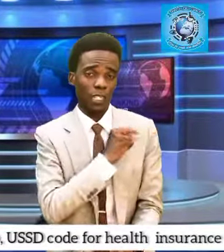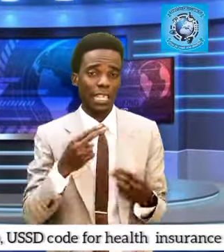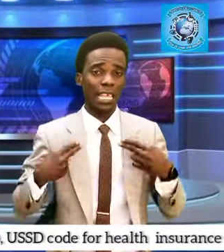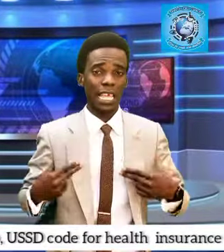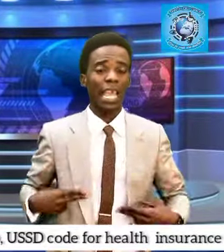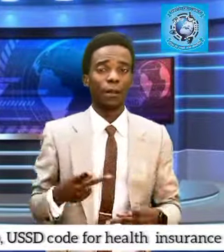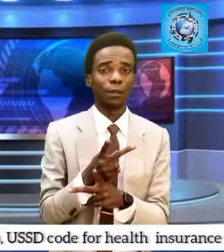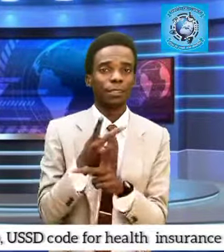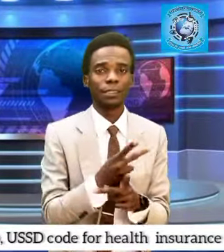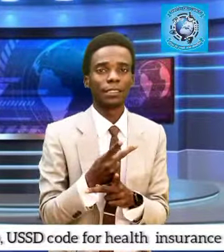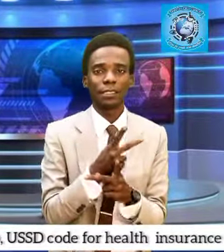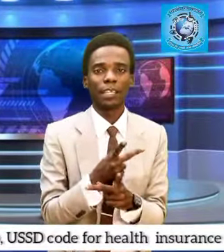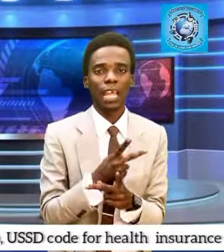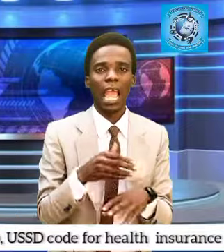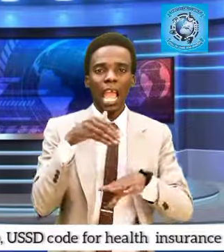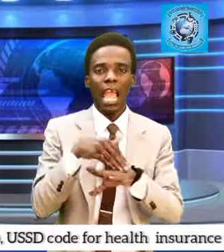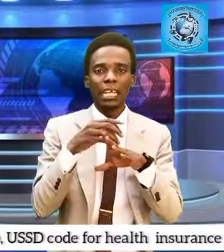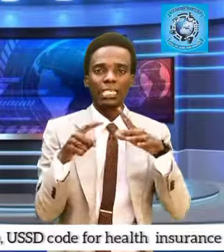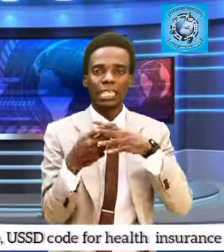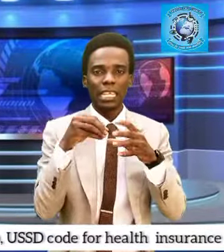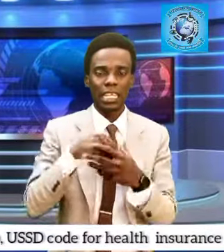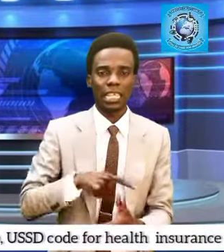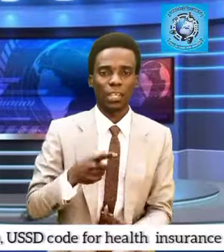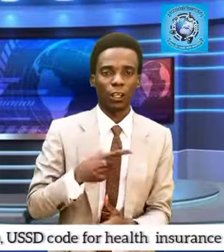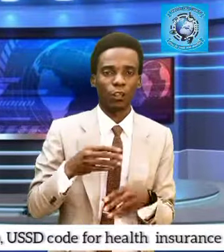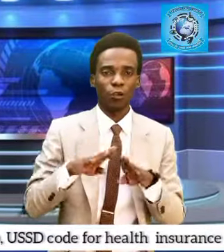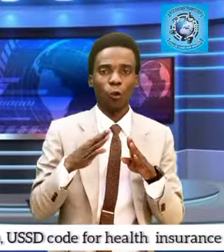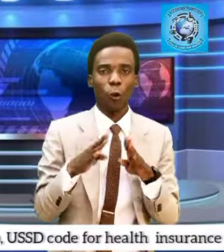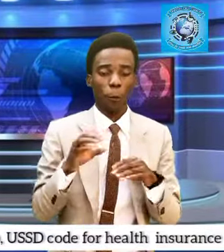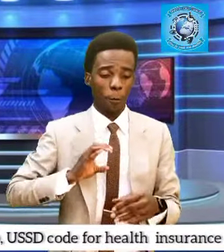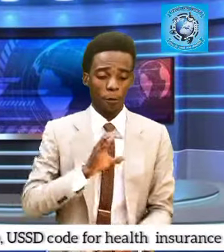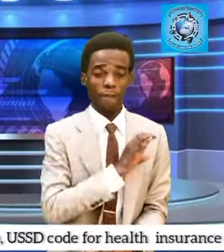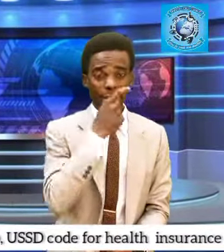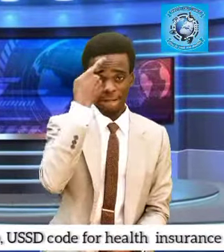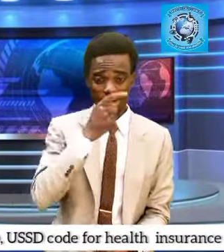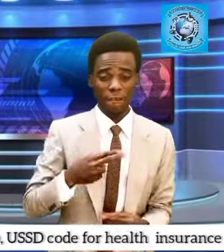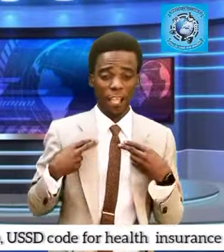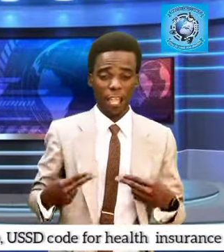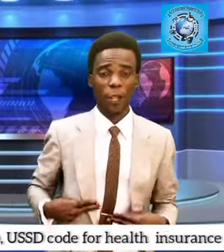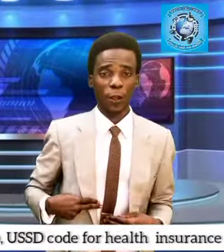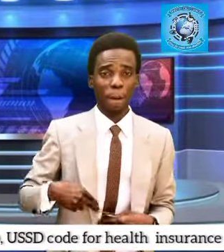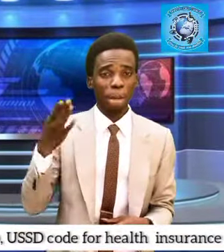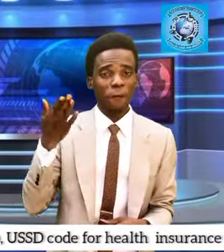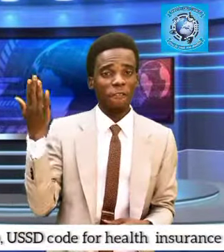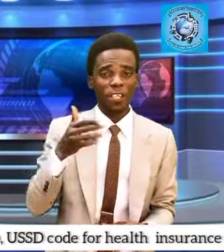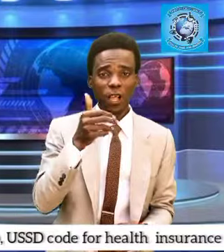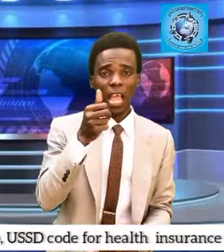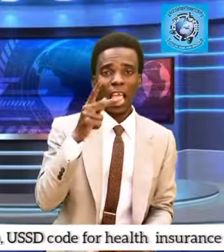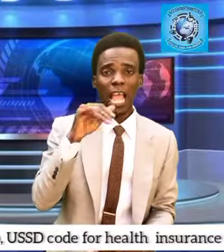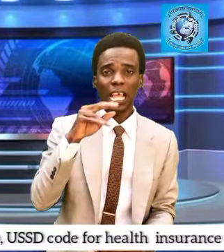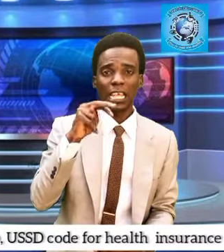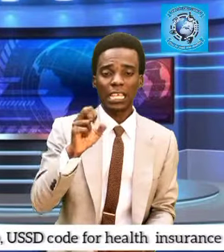care. At the launch in Lagos, Commissioner for Health, Professor Akin Abayomi, noted that the